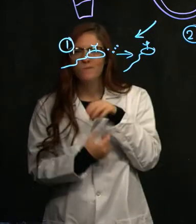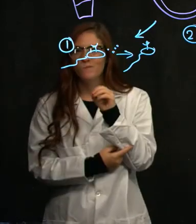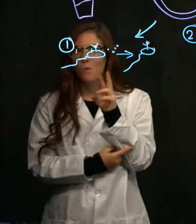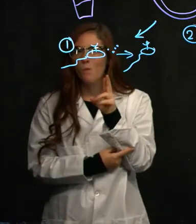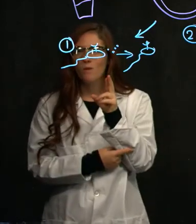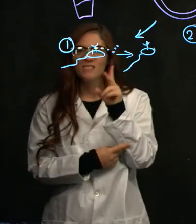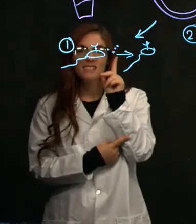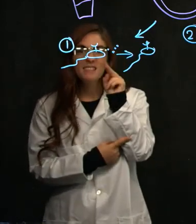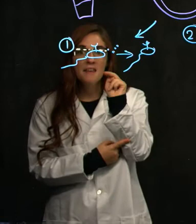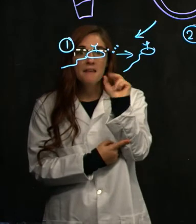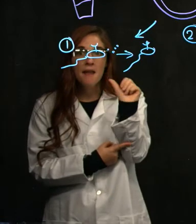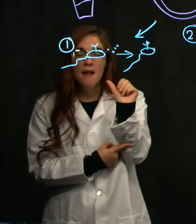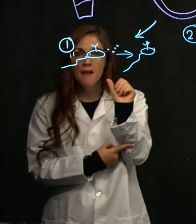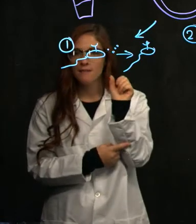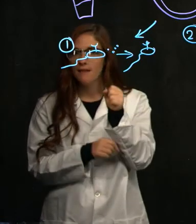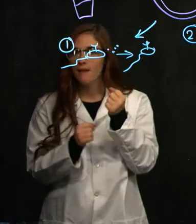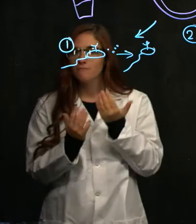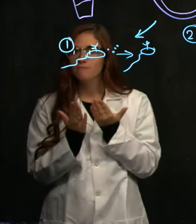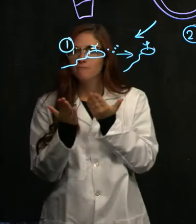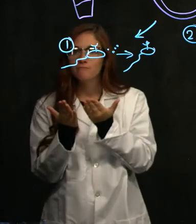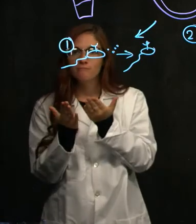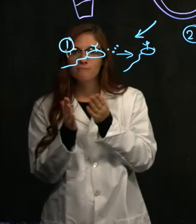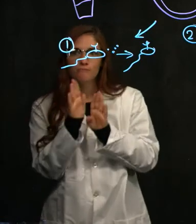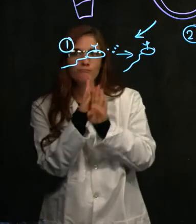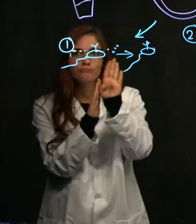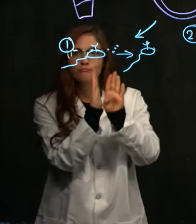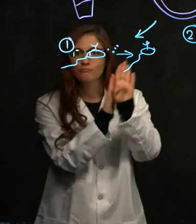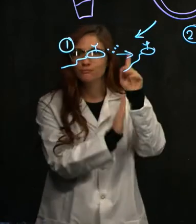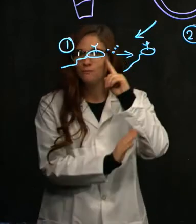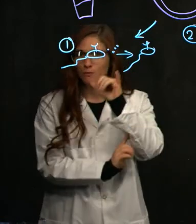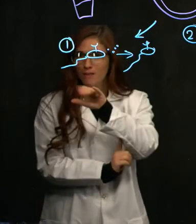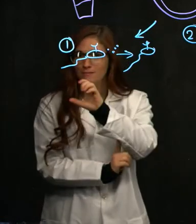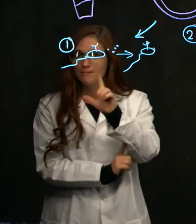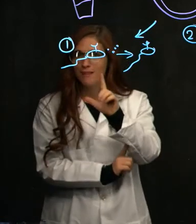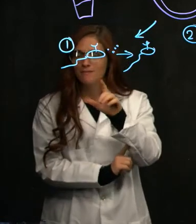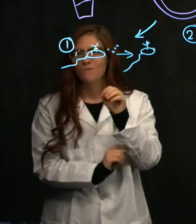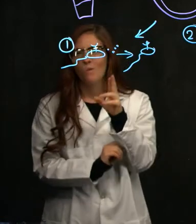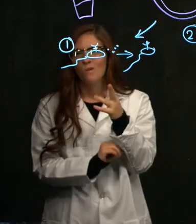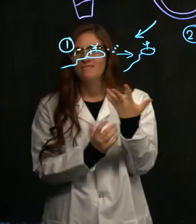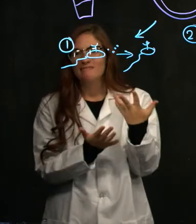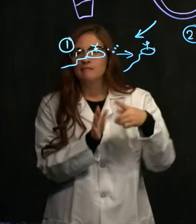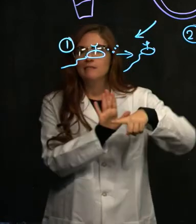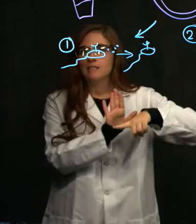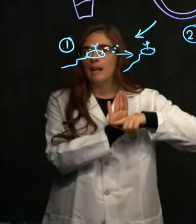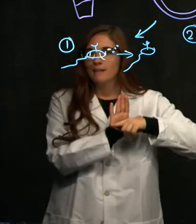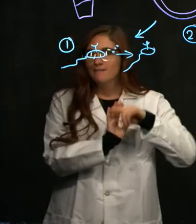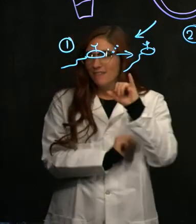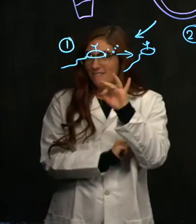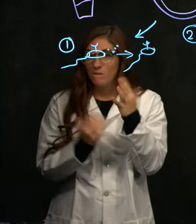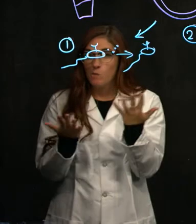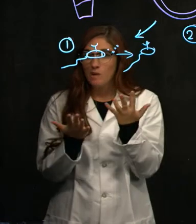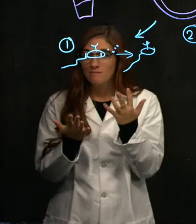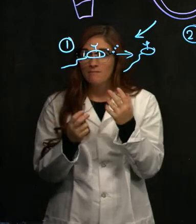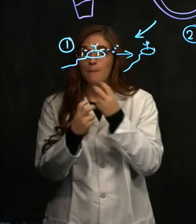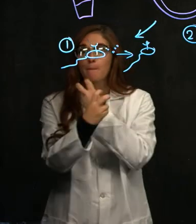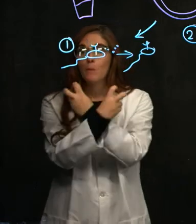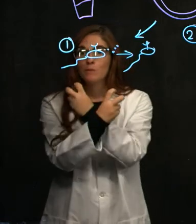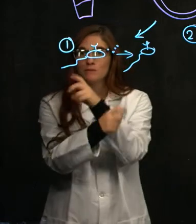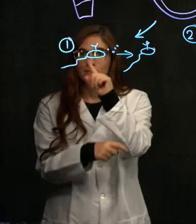piece of DNA that offers an evolutionary advantage, or it can be negative if it has toxins